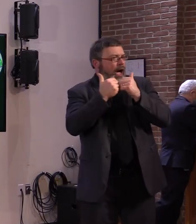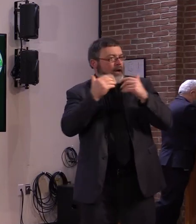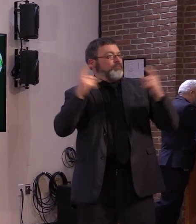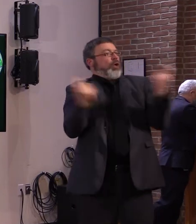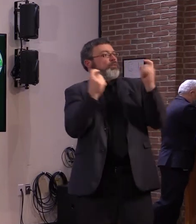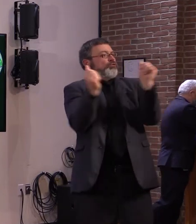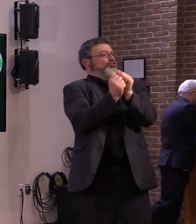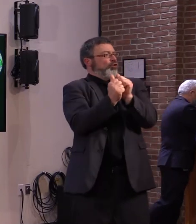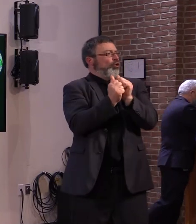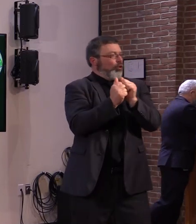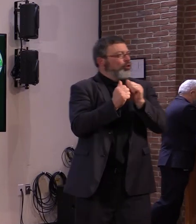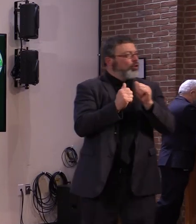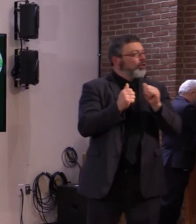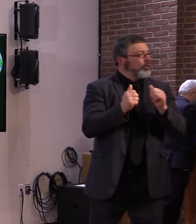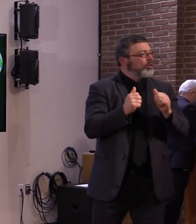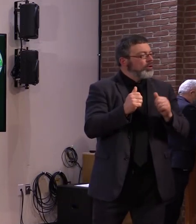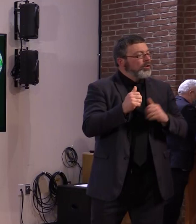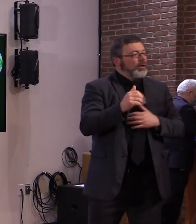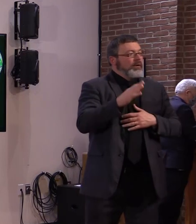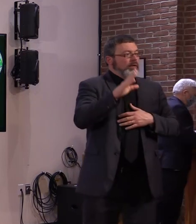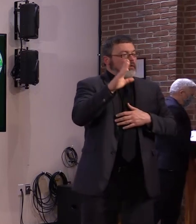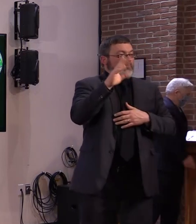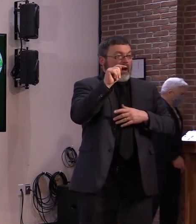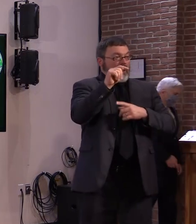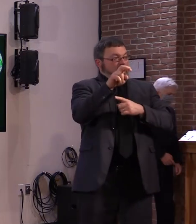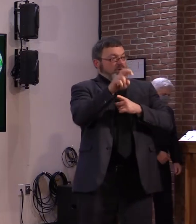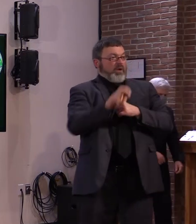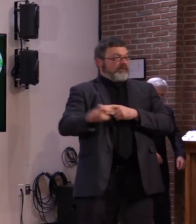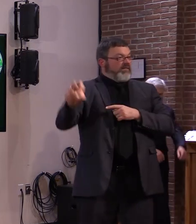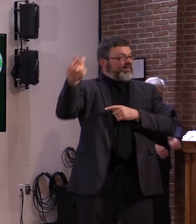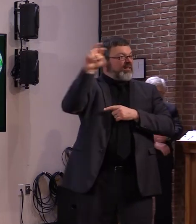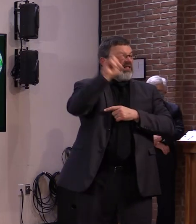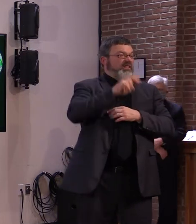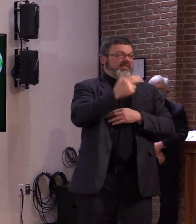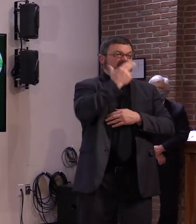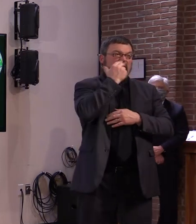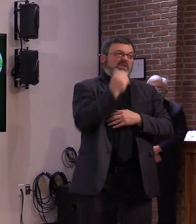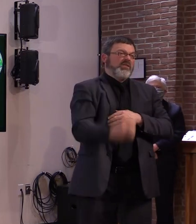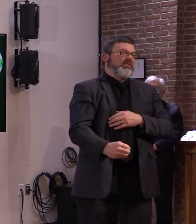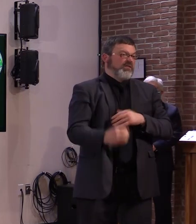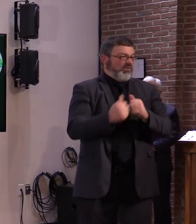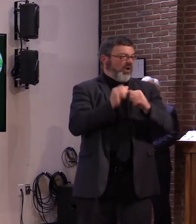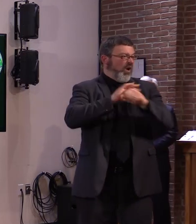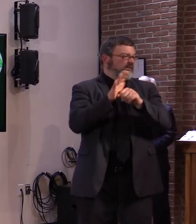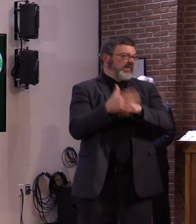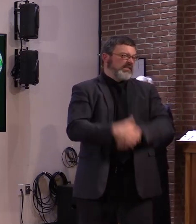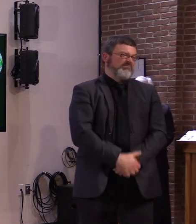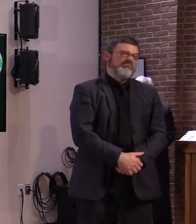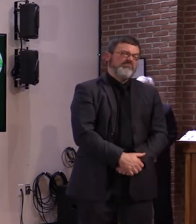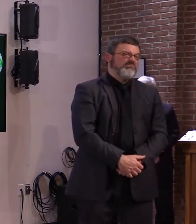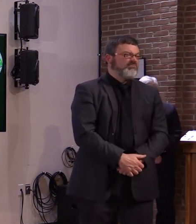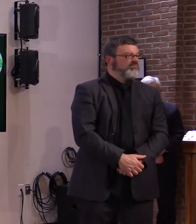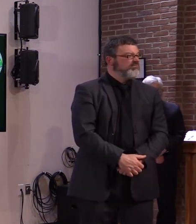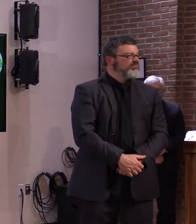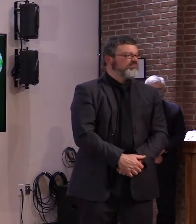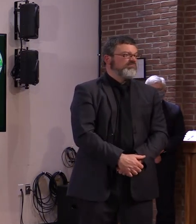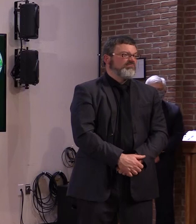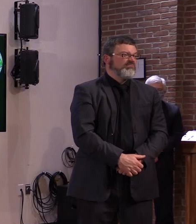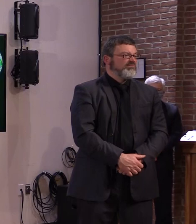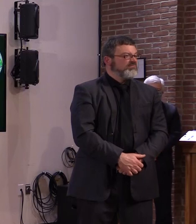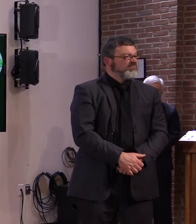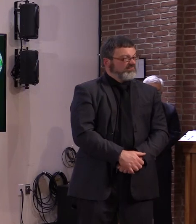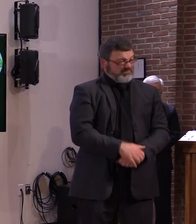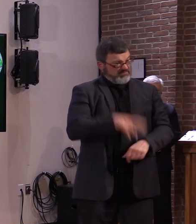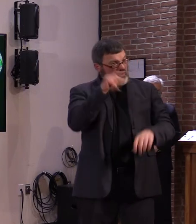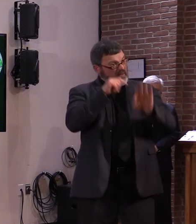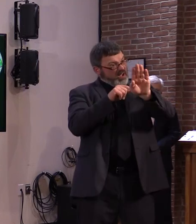with traveling and gathering during this holiday period, especially as cases continue to increase in the region and many parts of the country.